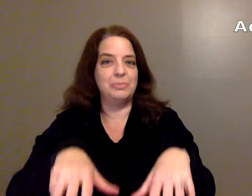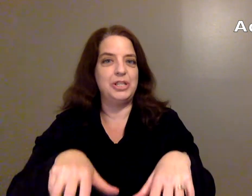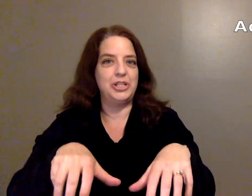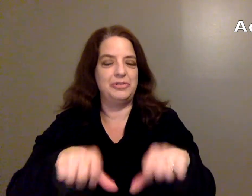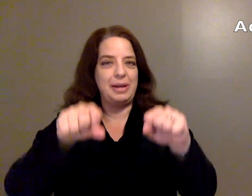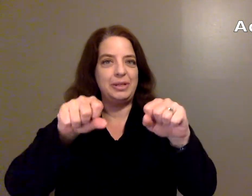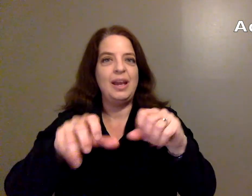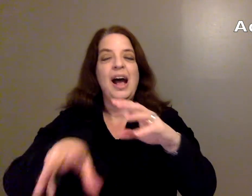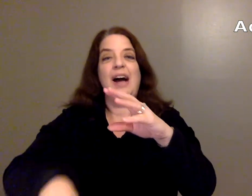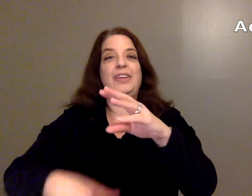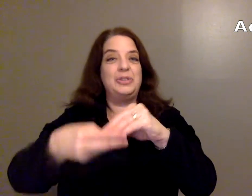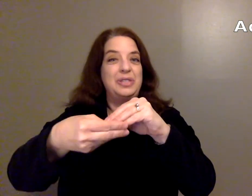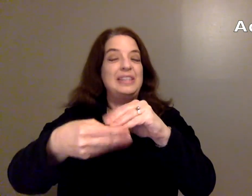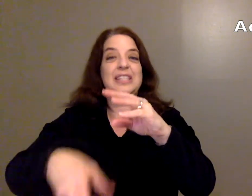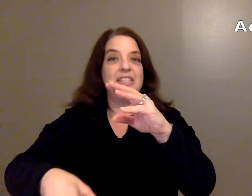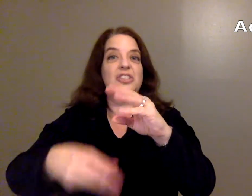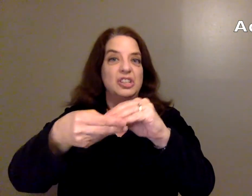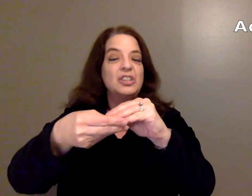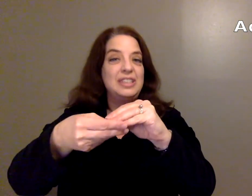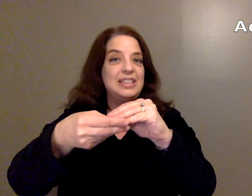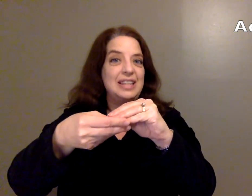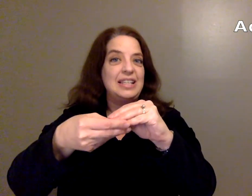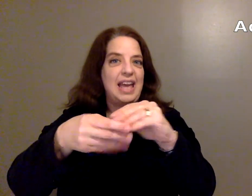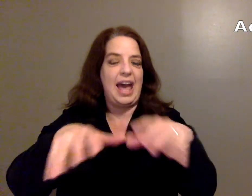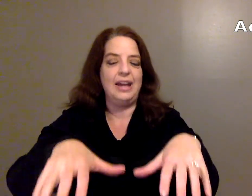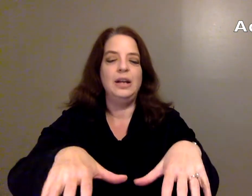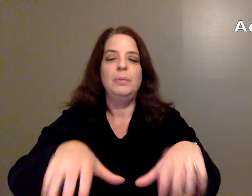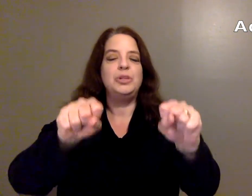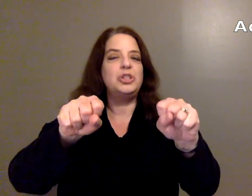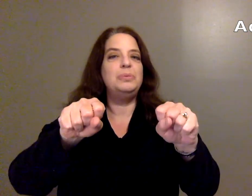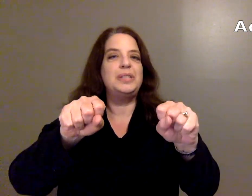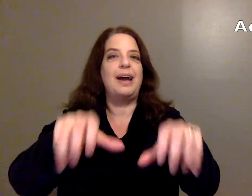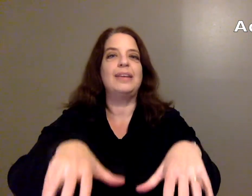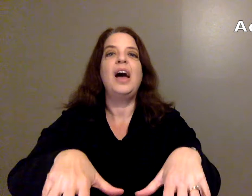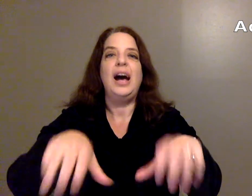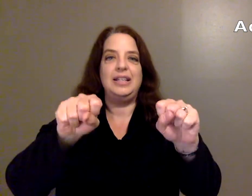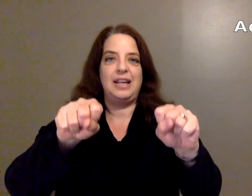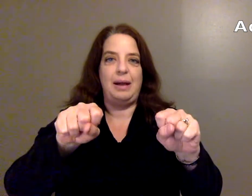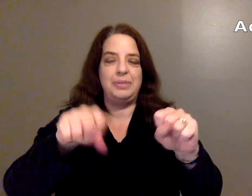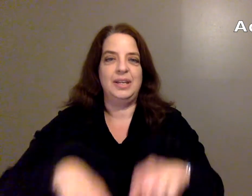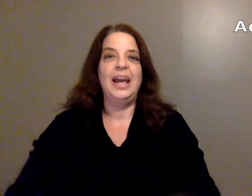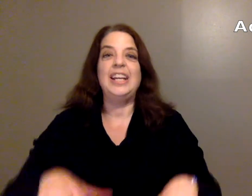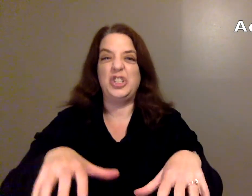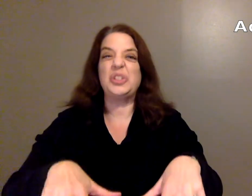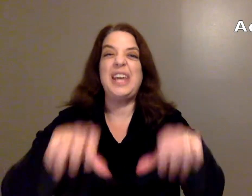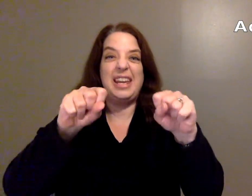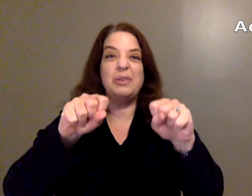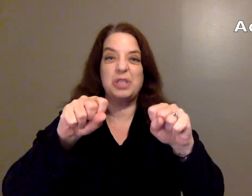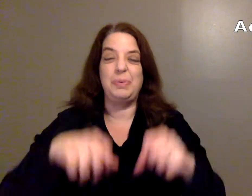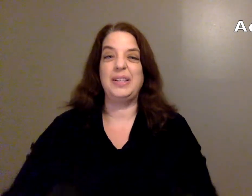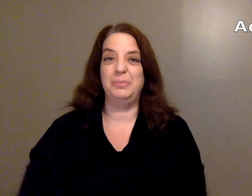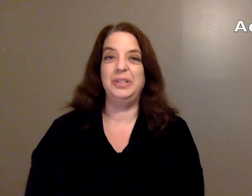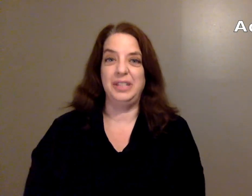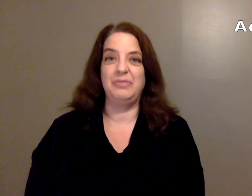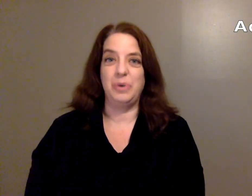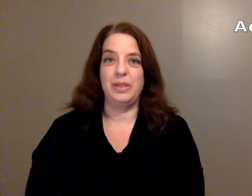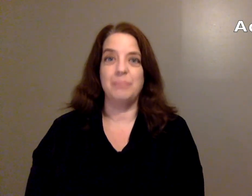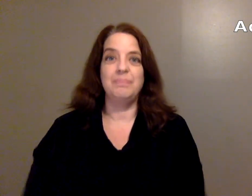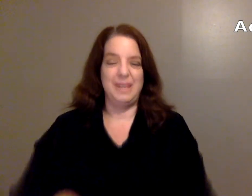to your family. I've also seen this. This is literally the sign to add, but usually we signed adopt. It's you're taking responsibility for them. That's